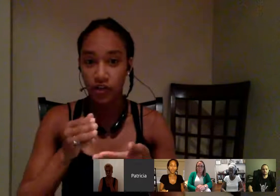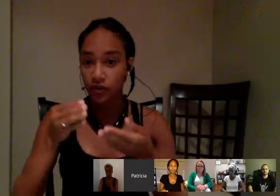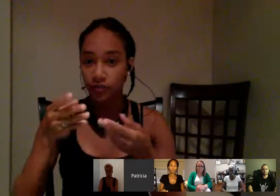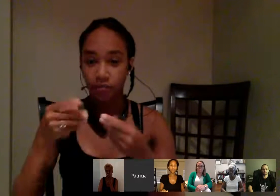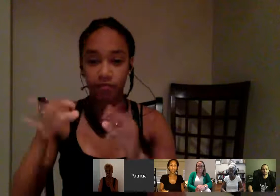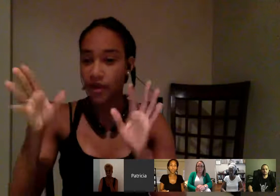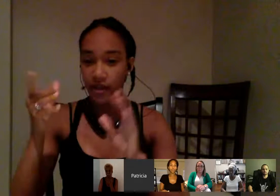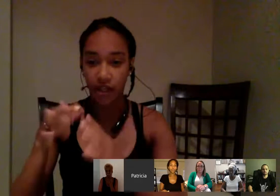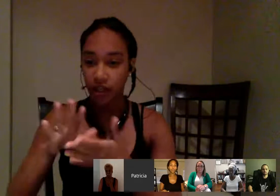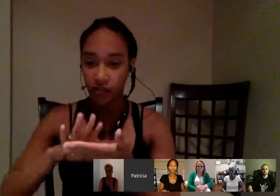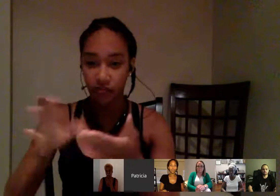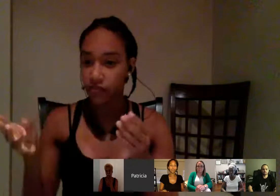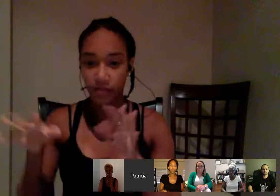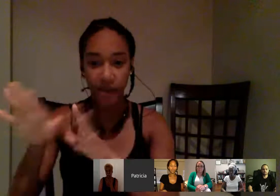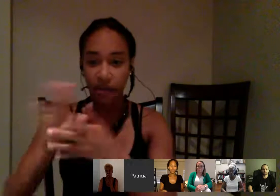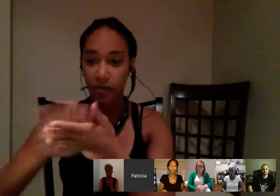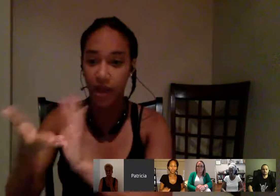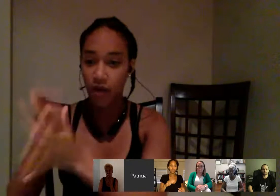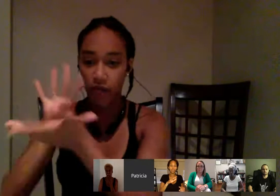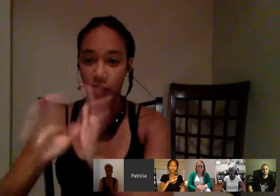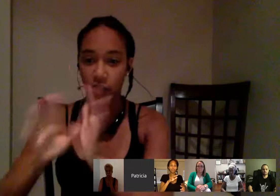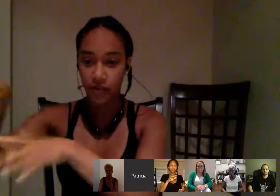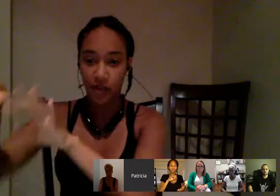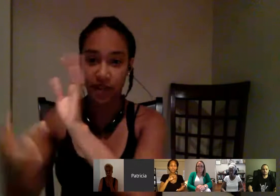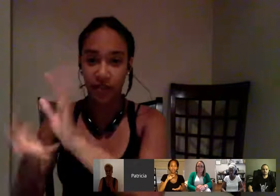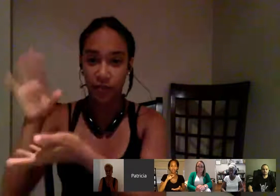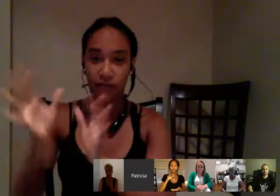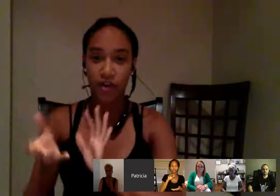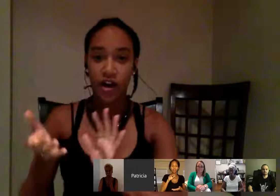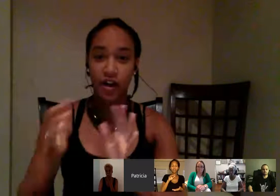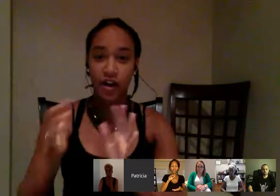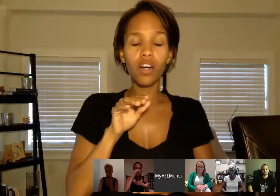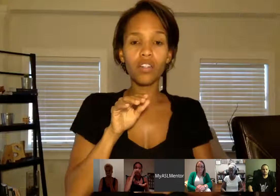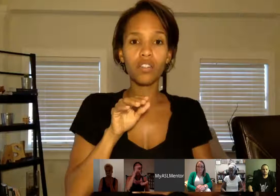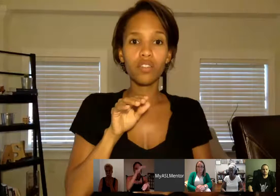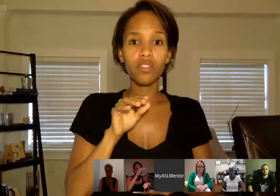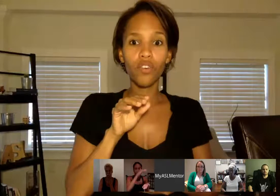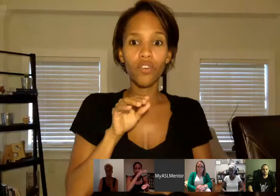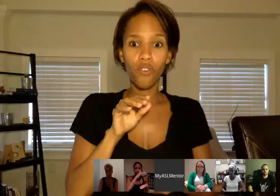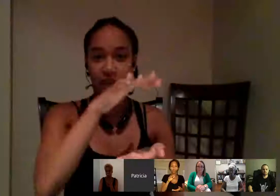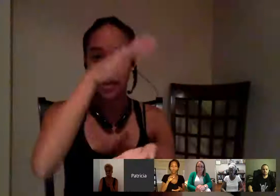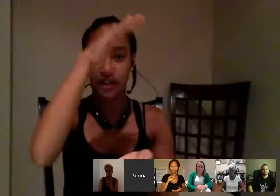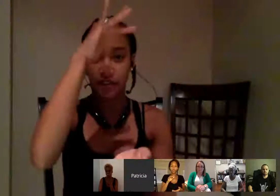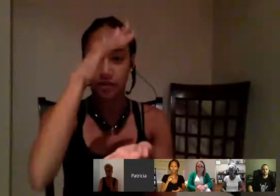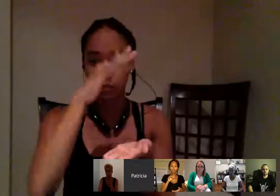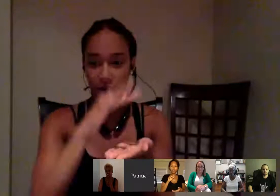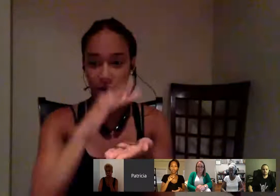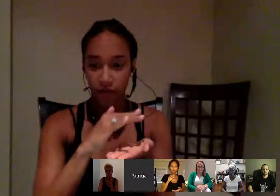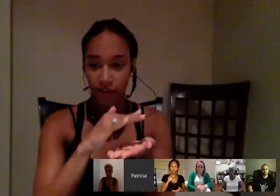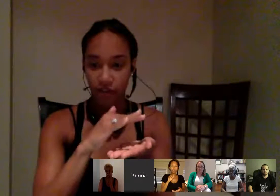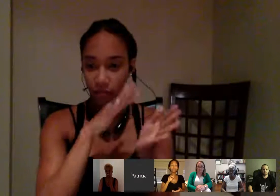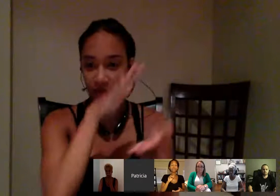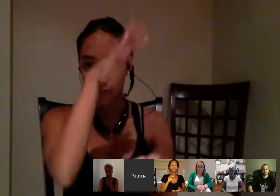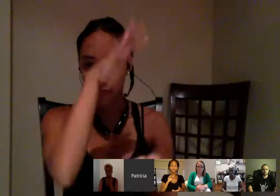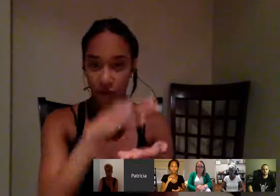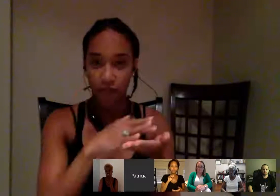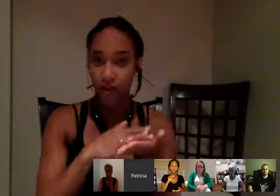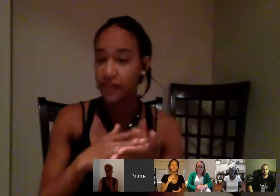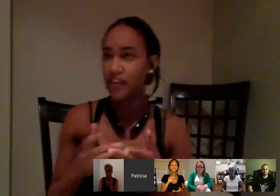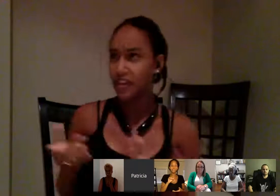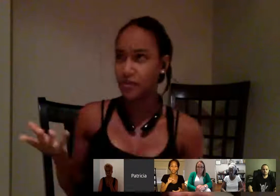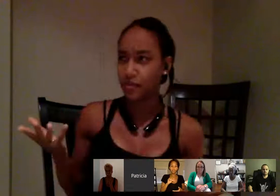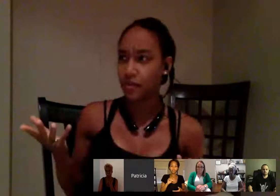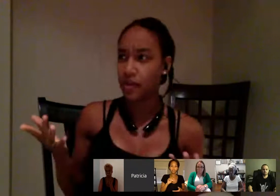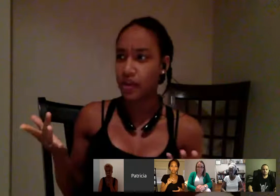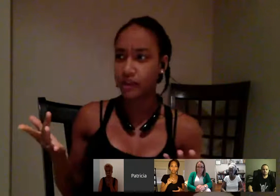they're spending the money however way they're spending it, whatever. Uh-huh. So they have this money, and it's whatever, and